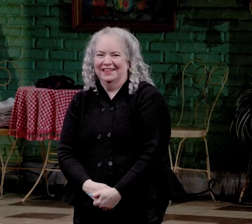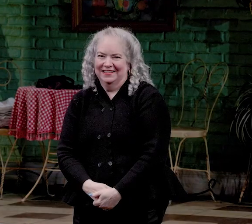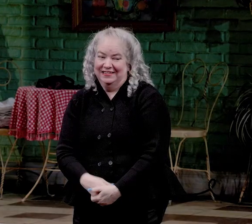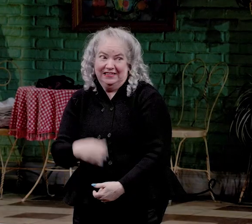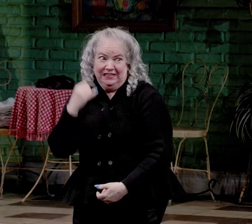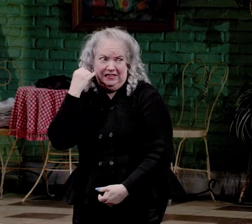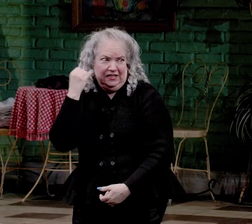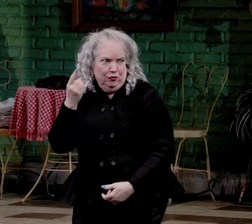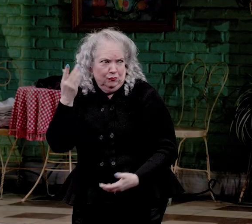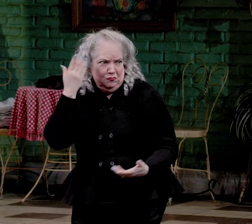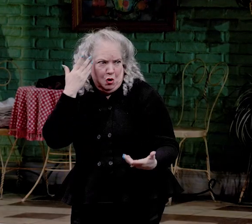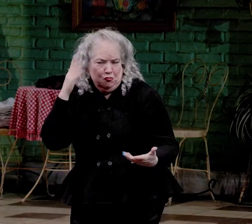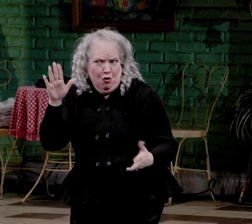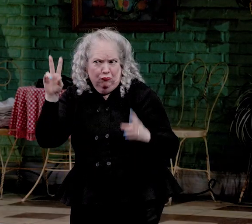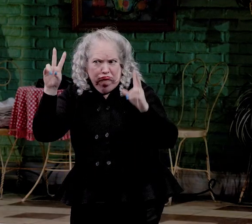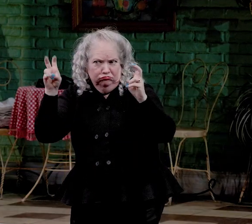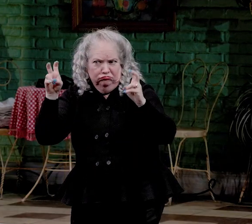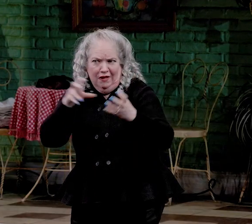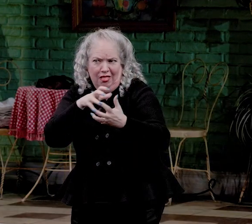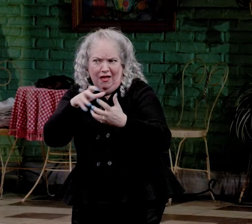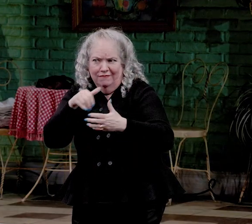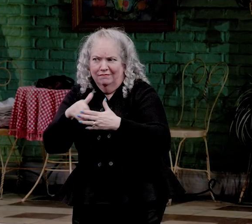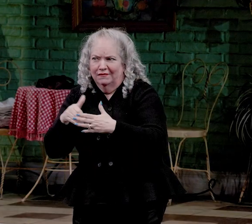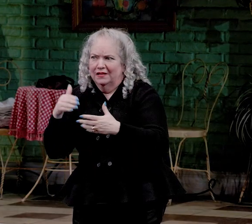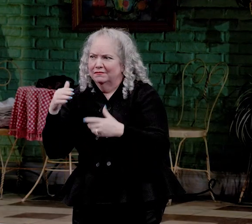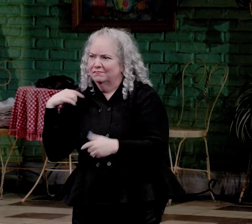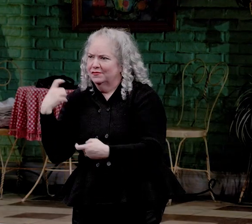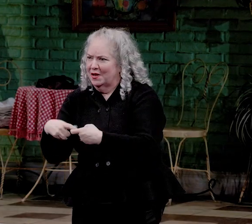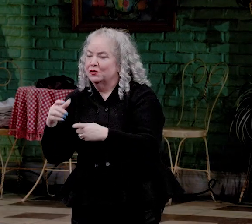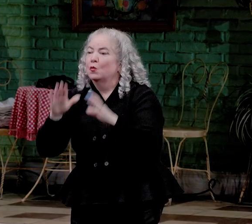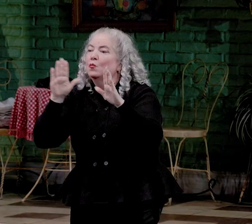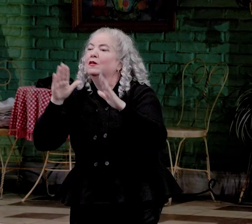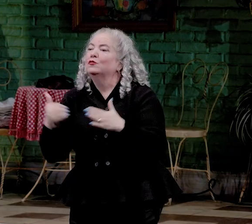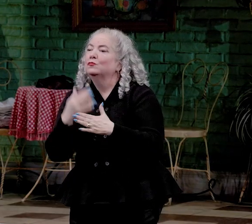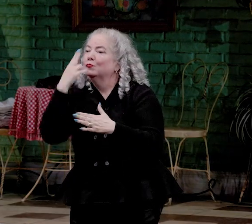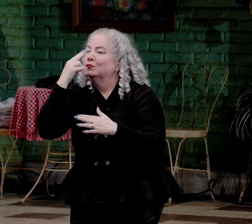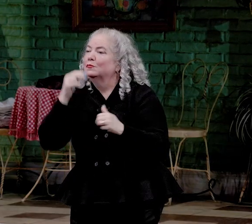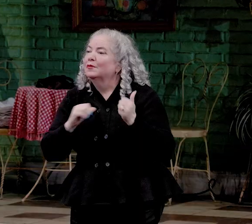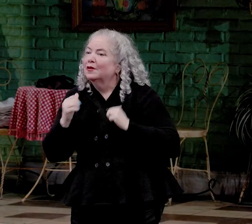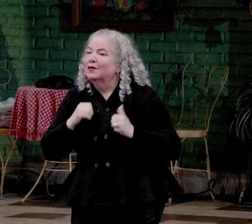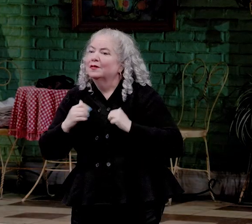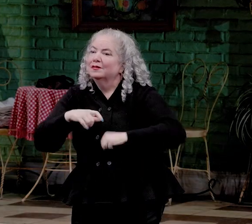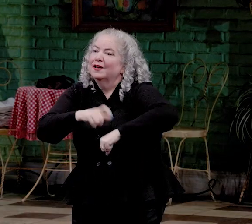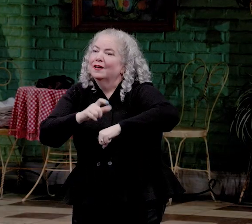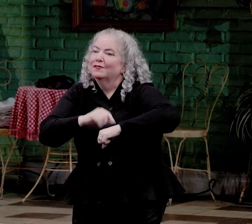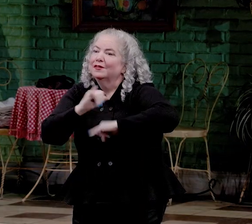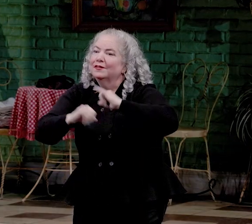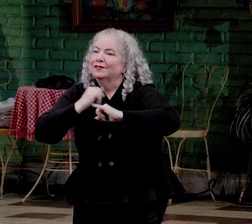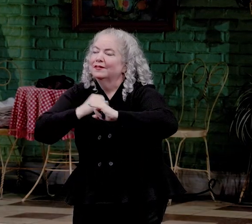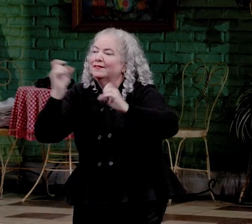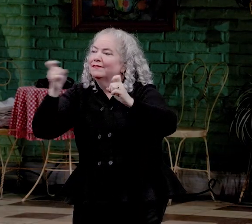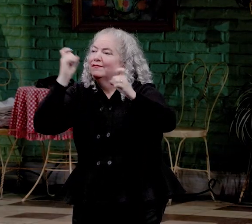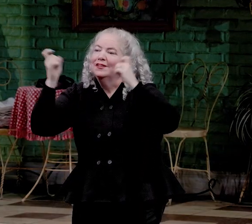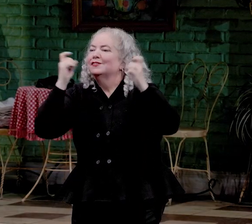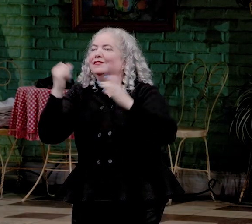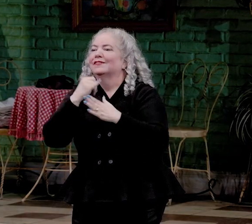If you don't know Laughs in Spanish, it is a wonderful new comedy. It's time for the International Festival Art Basel,